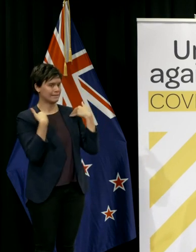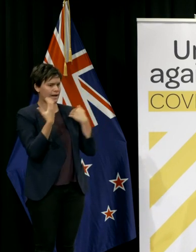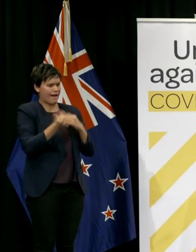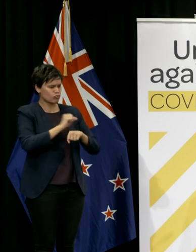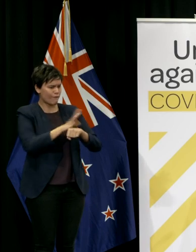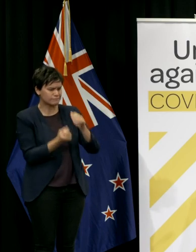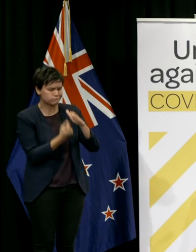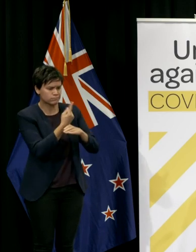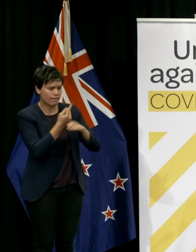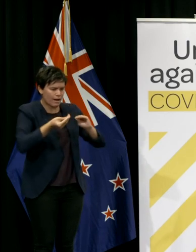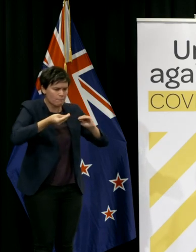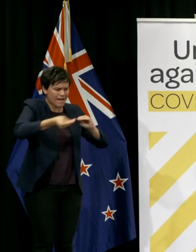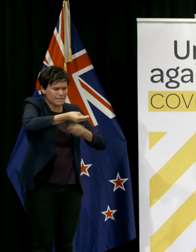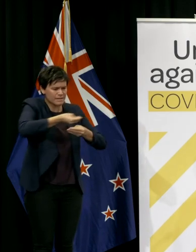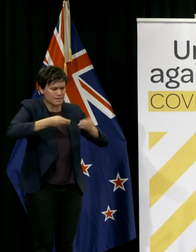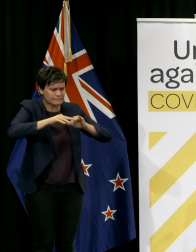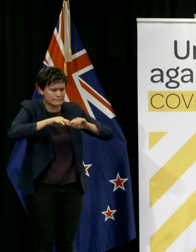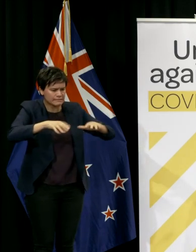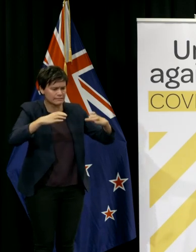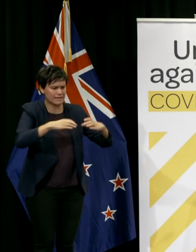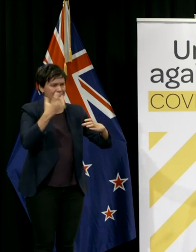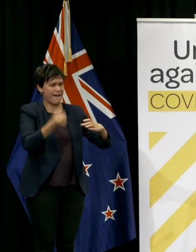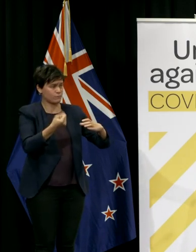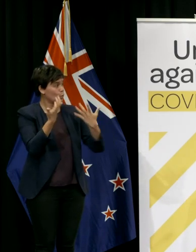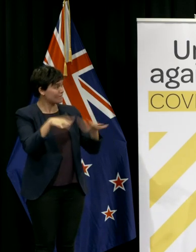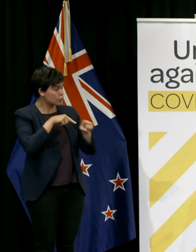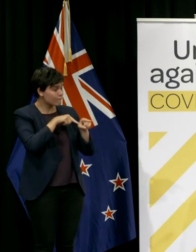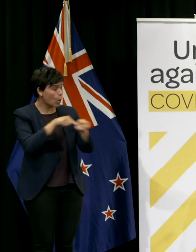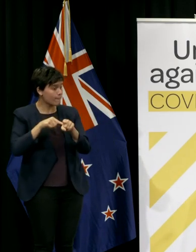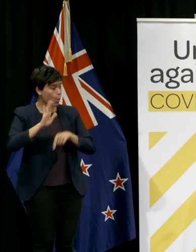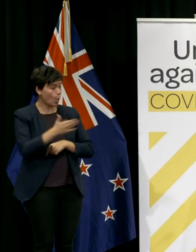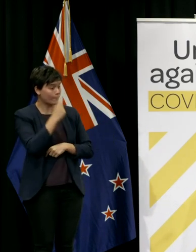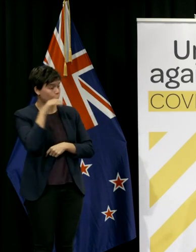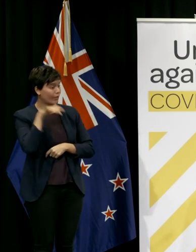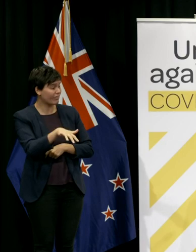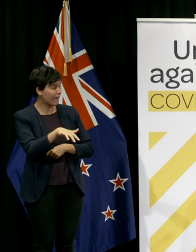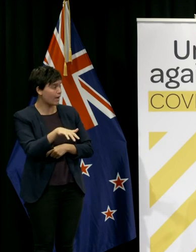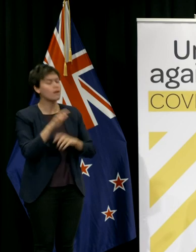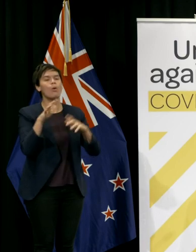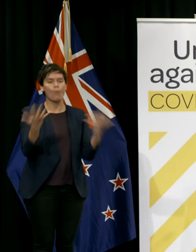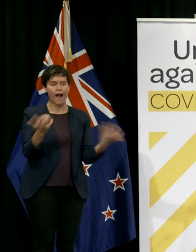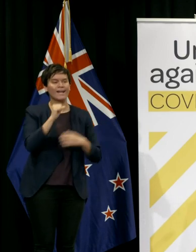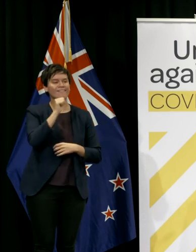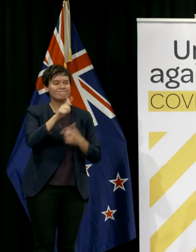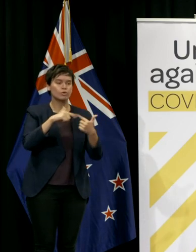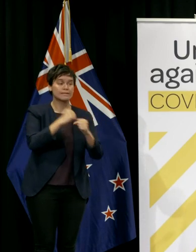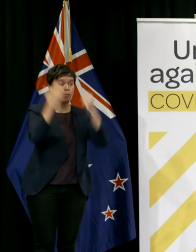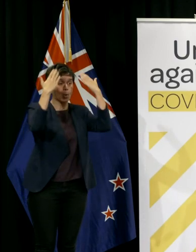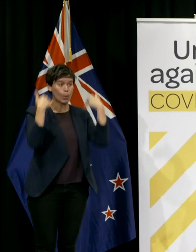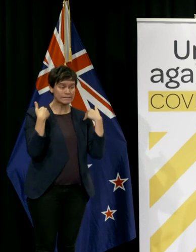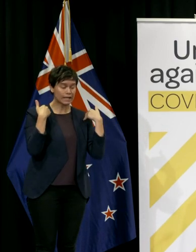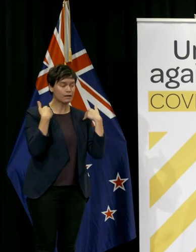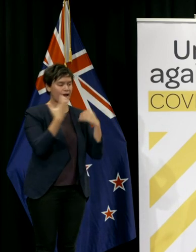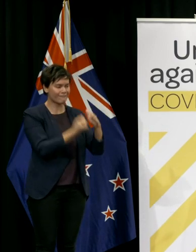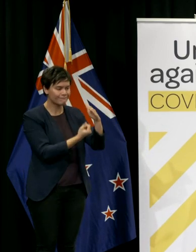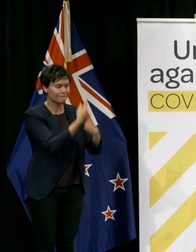these cases, in most of these cases, for example, where there's an event like a wedding or a location like a residential care